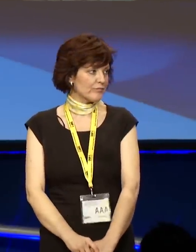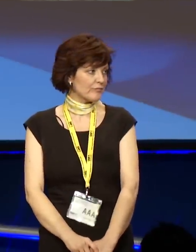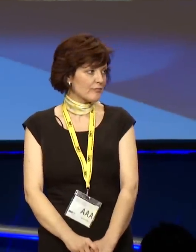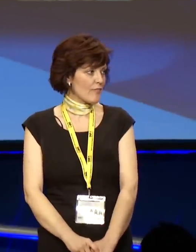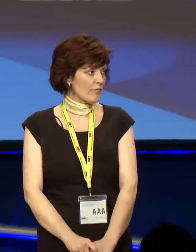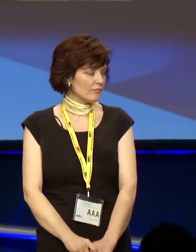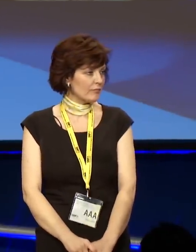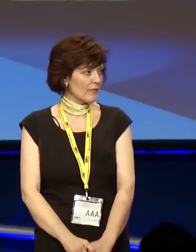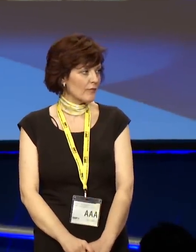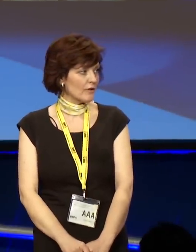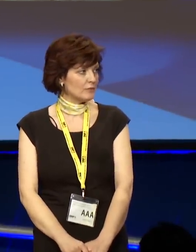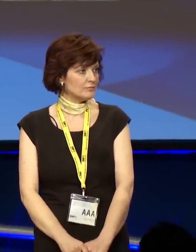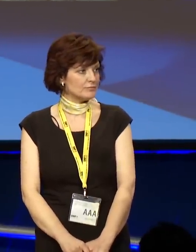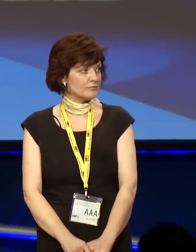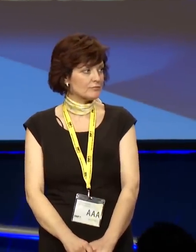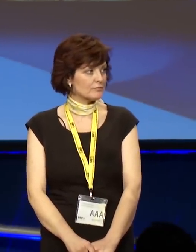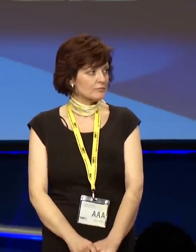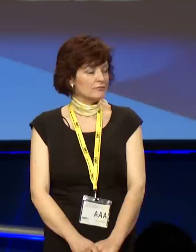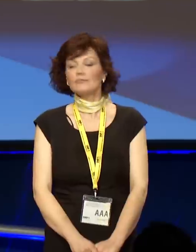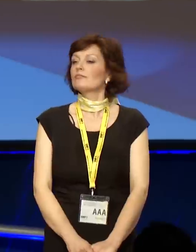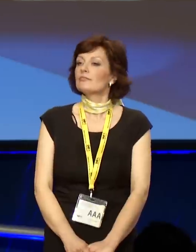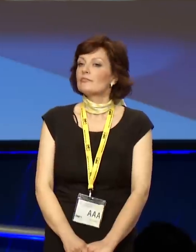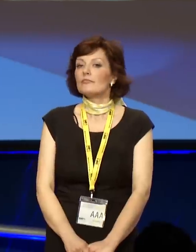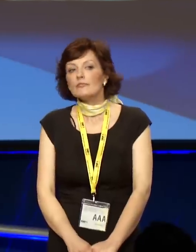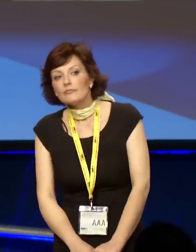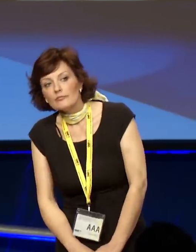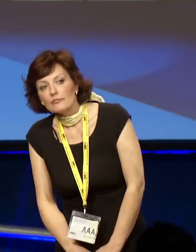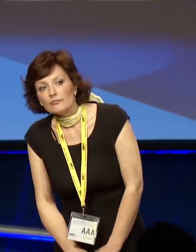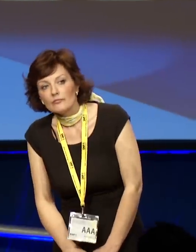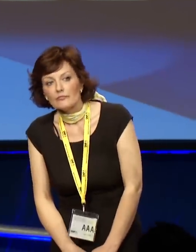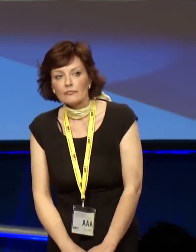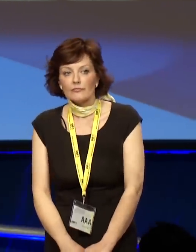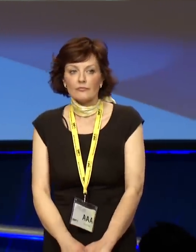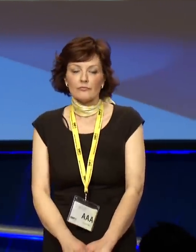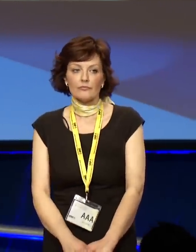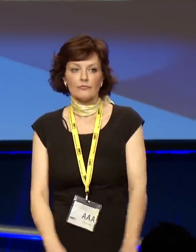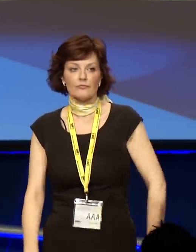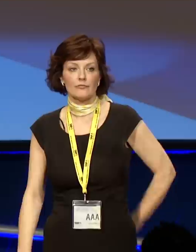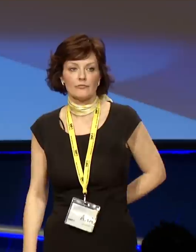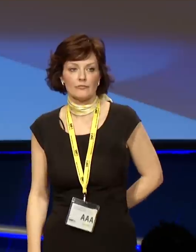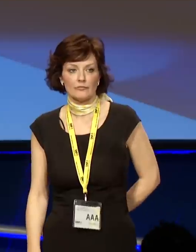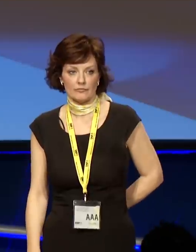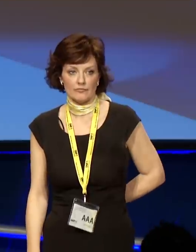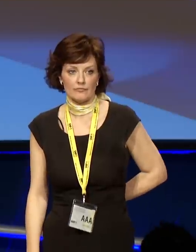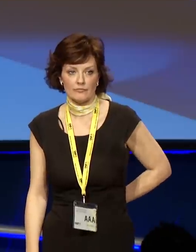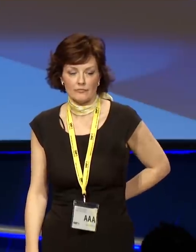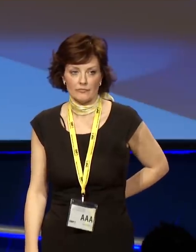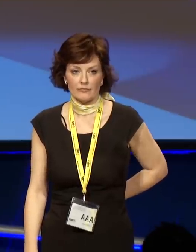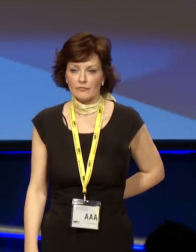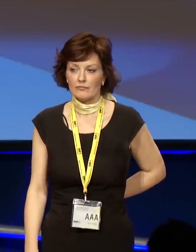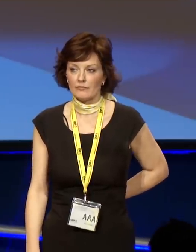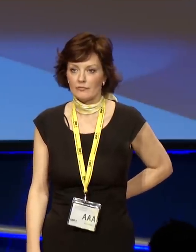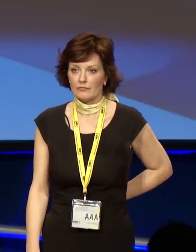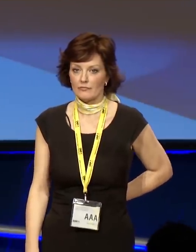There's somebody who had their hand up here. That with the white card. That's it there. And then we're going to take that